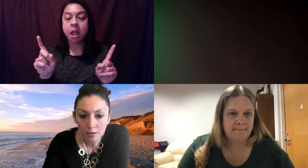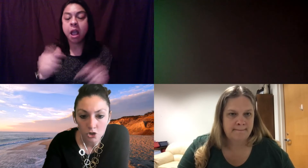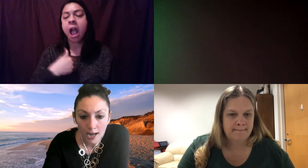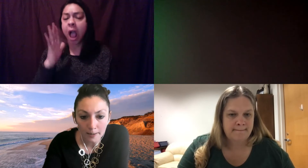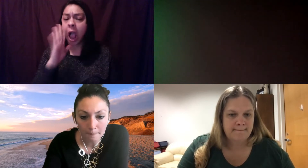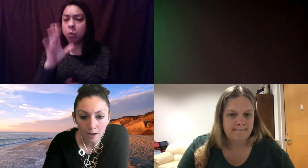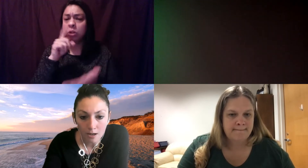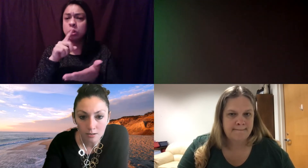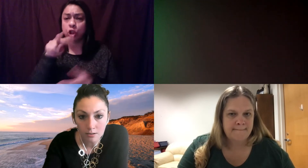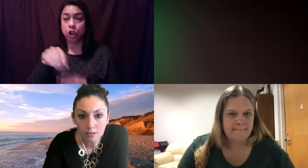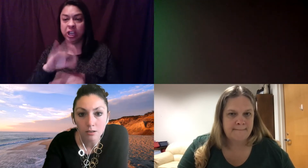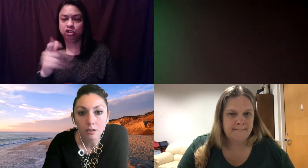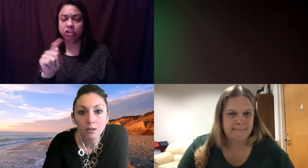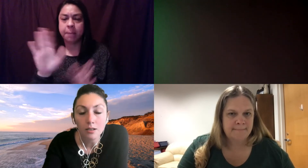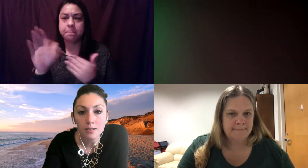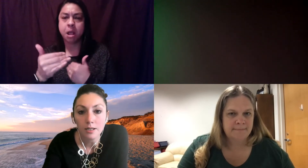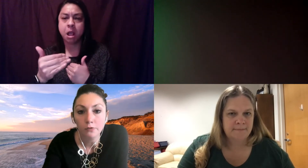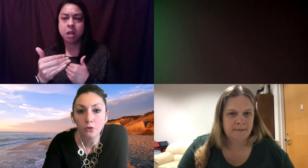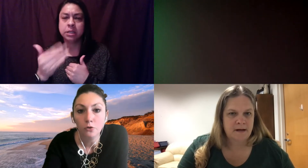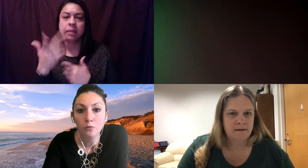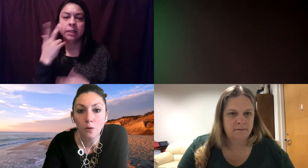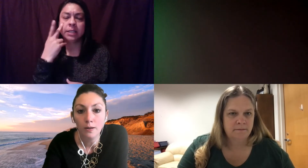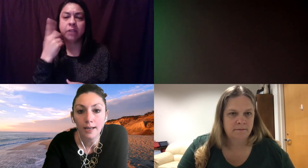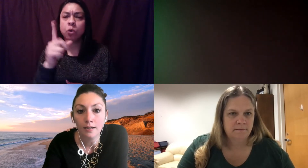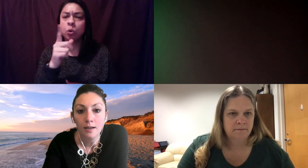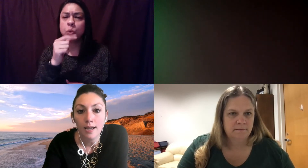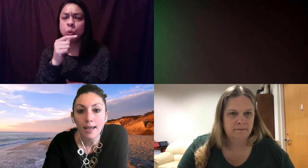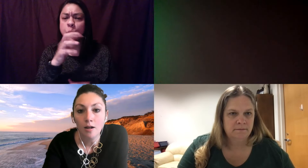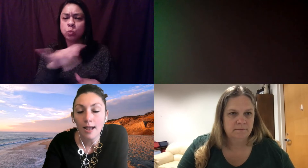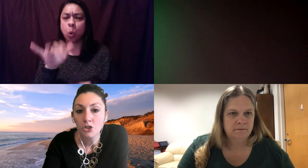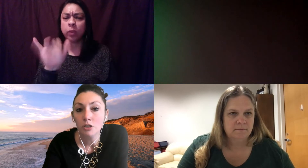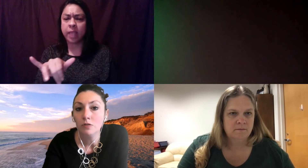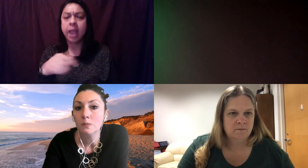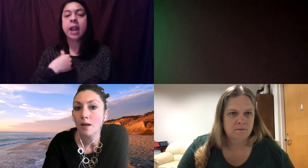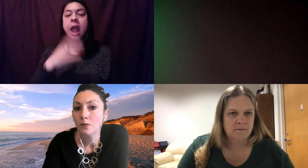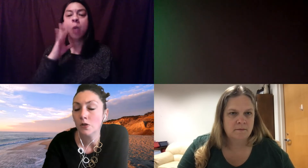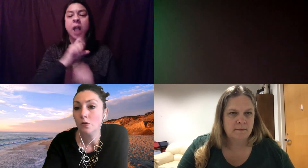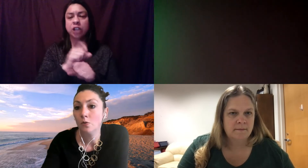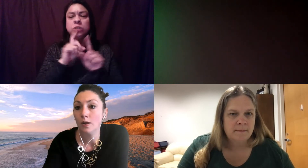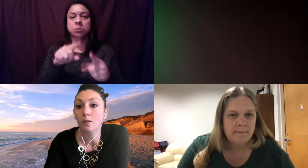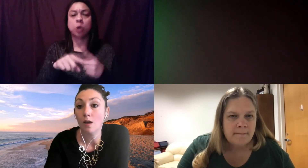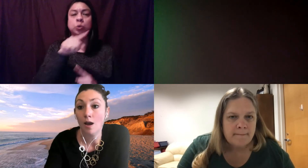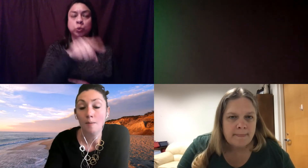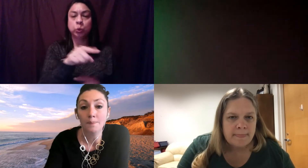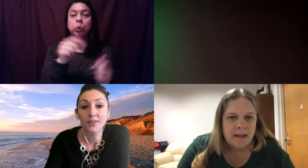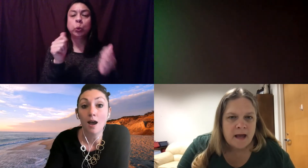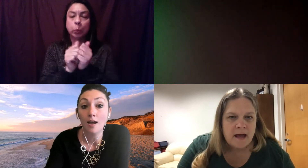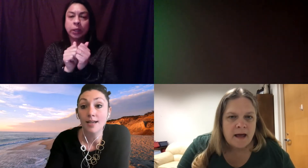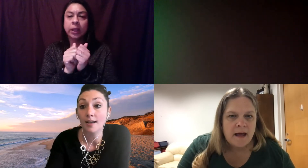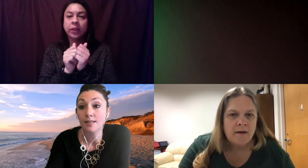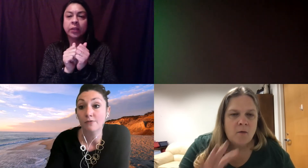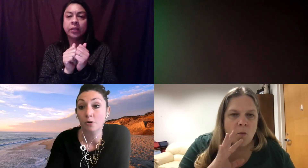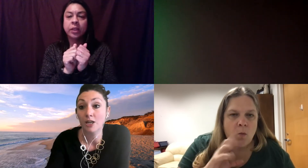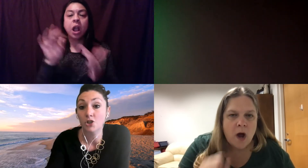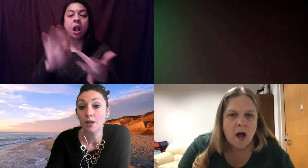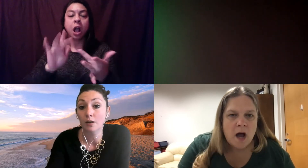look in the chat box, let's see, for who wrote it. And I'll actually respond to you with the